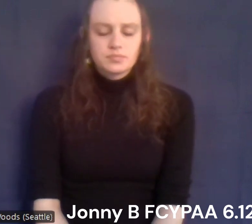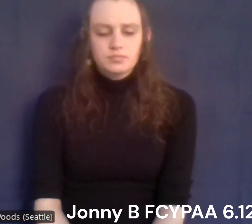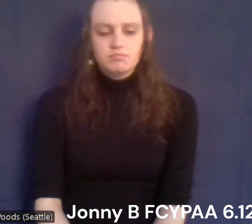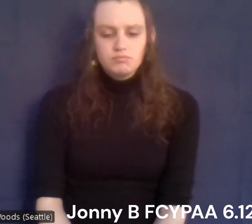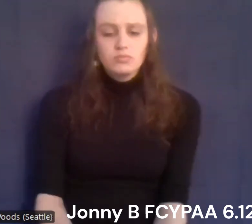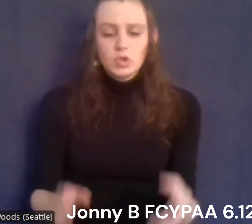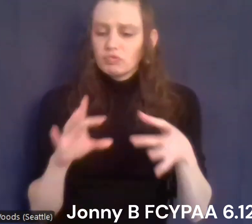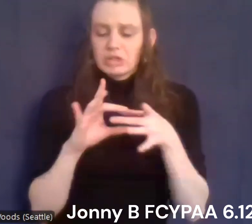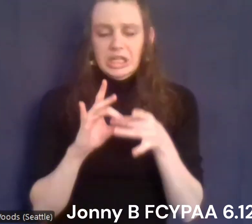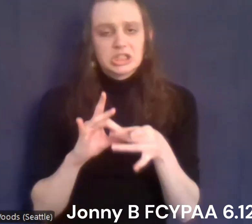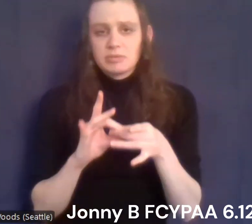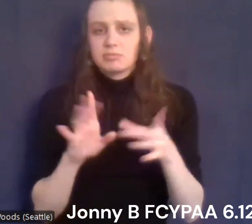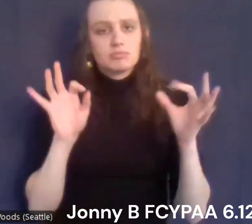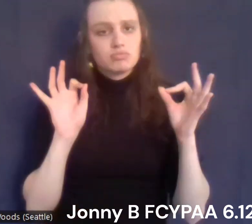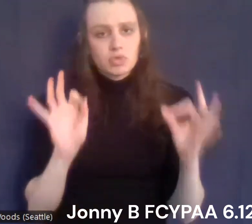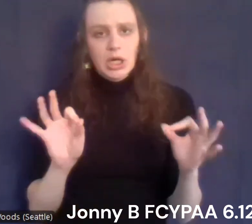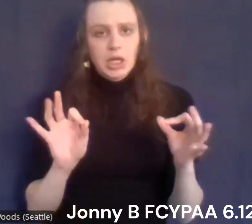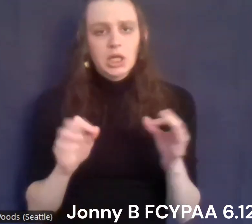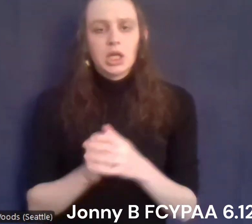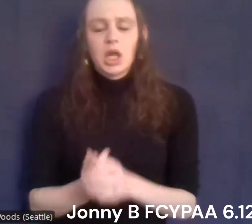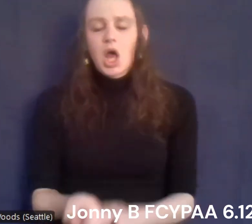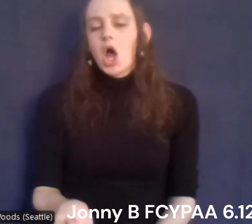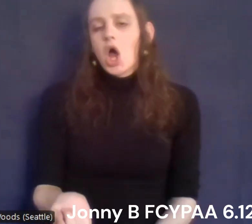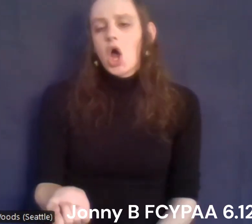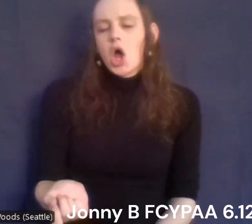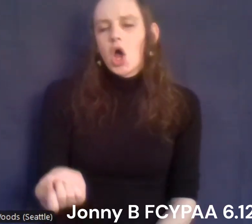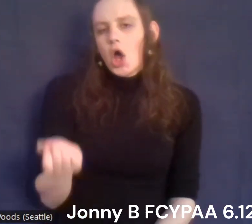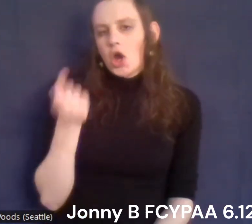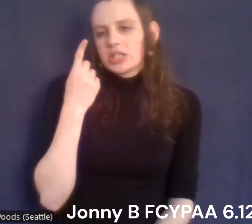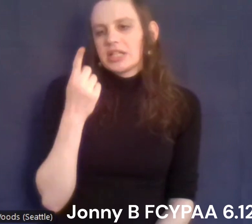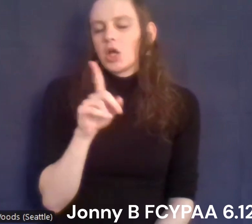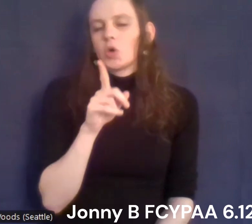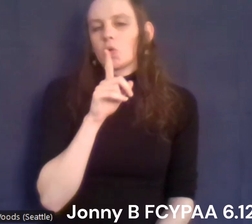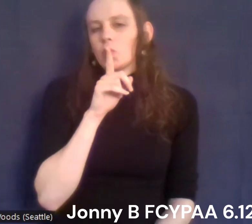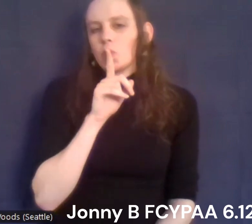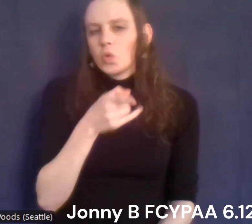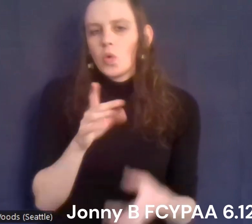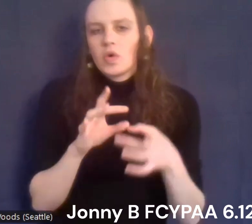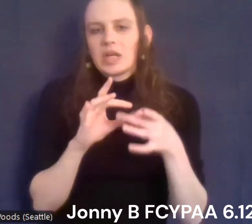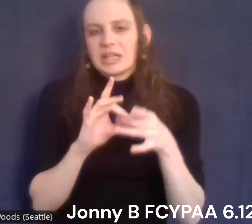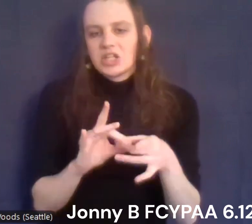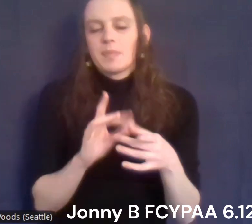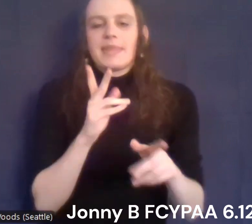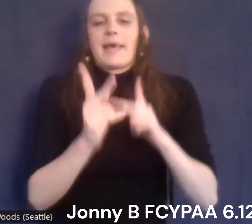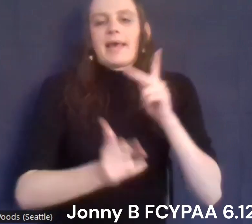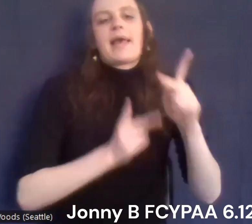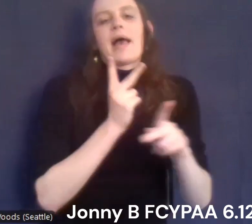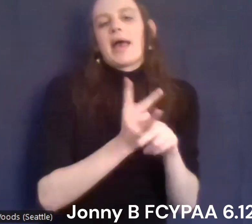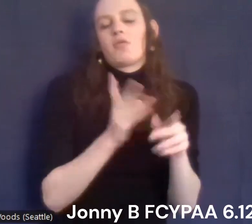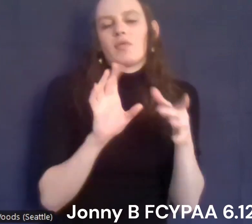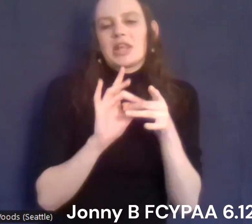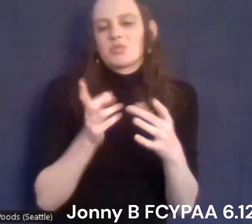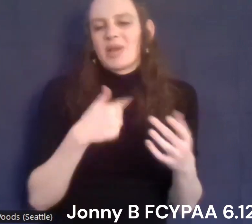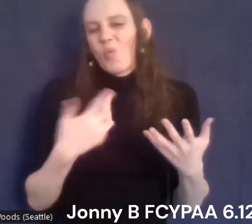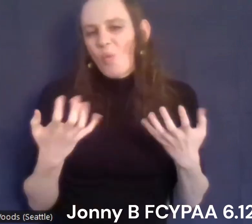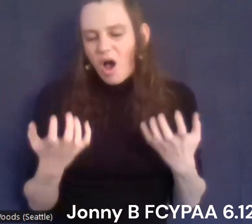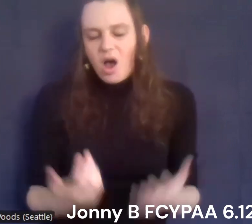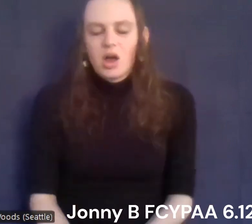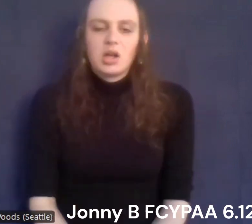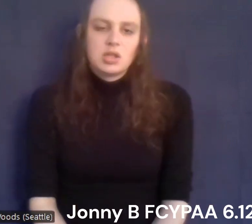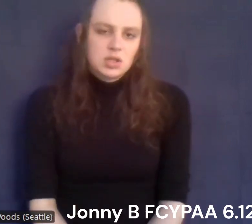relationships, like just understanding like what a true relationship is and what kind of relationships with other people I want to have.